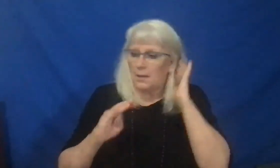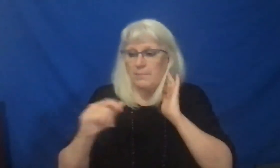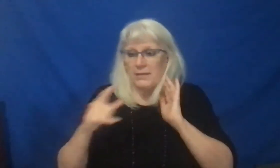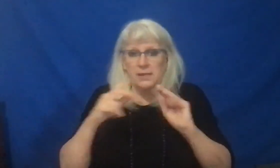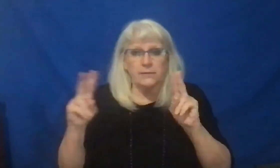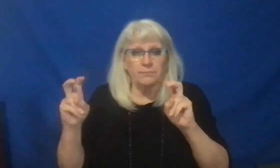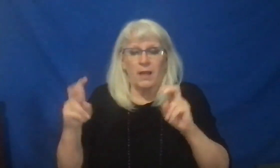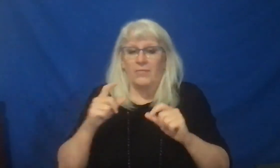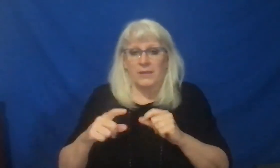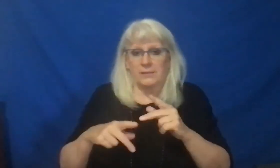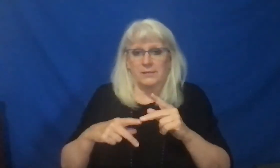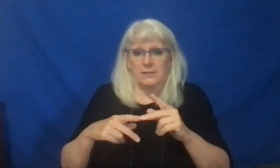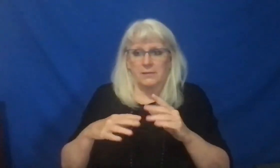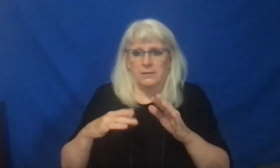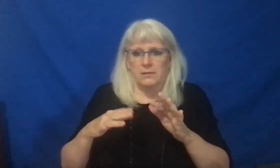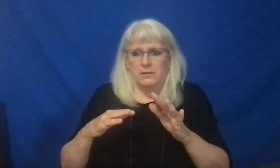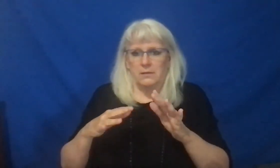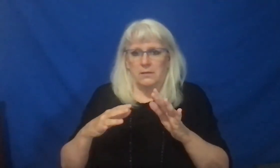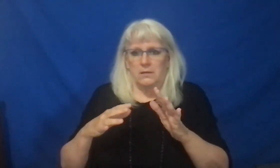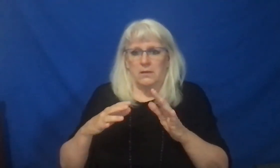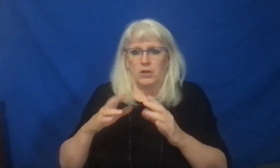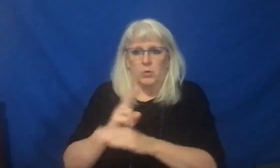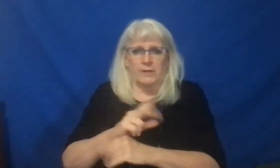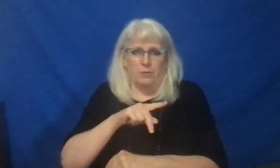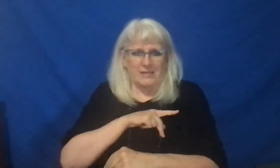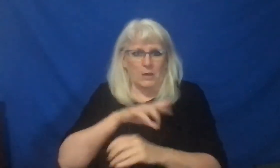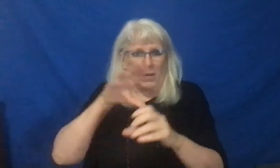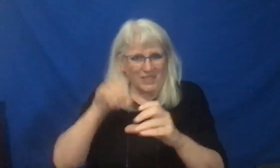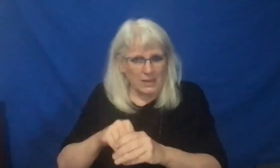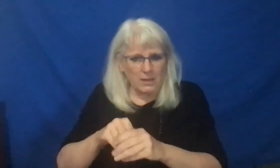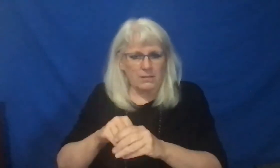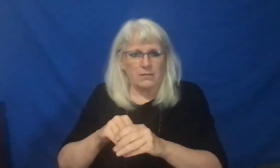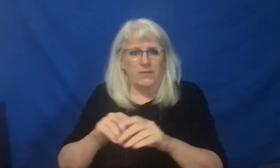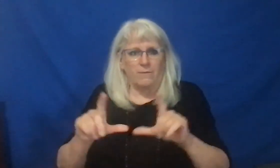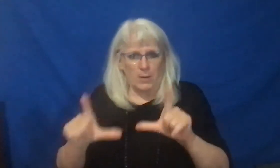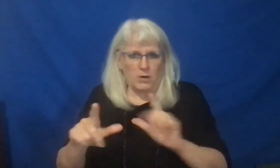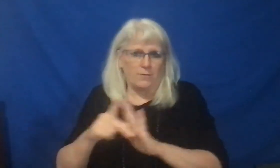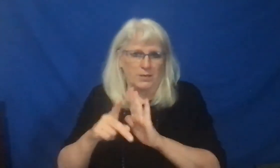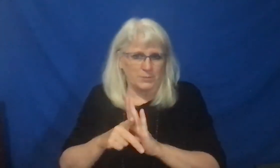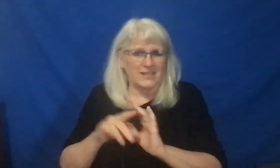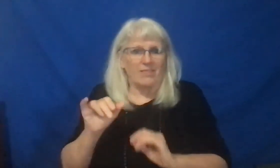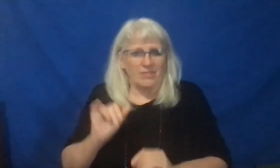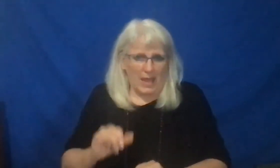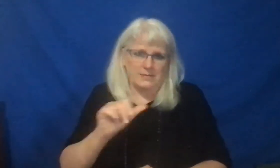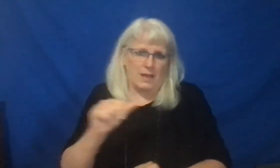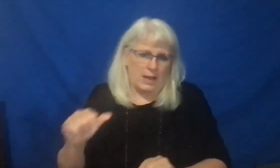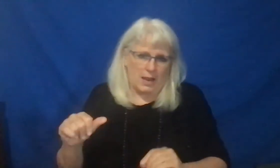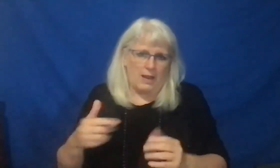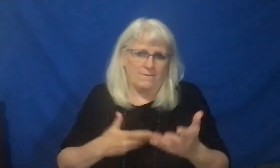of personality within the framework of the principles is the very essence of our life and of our growth. So let us trust